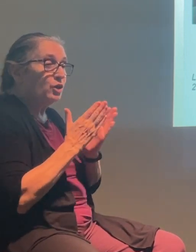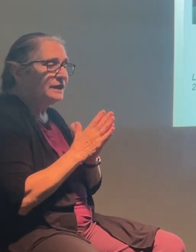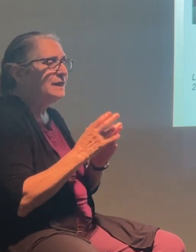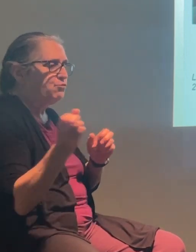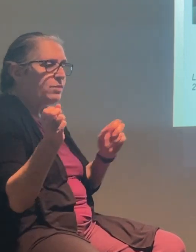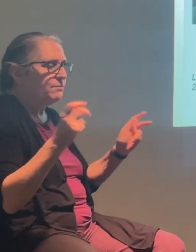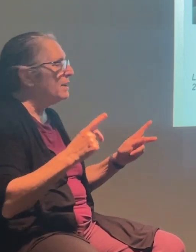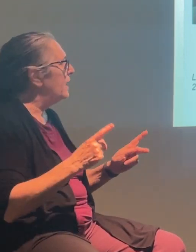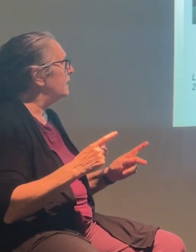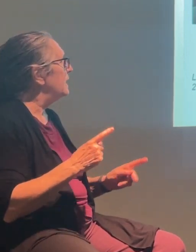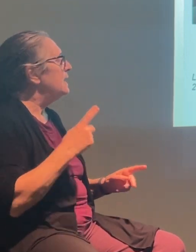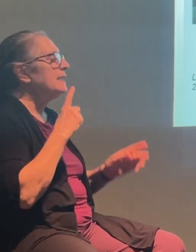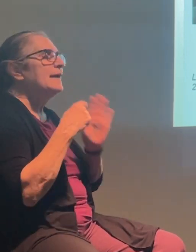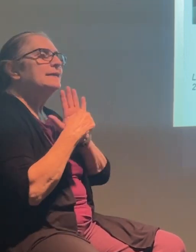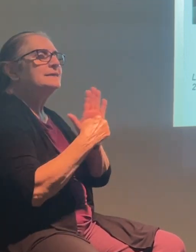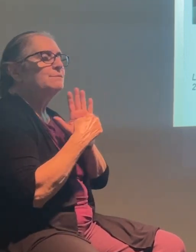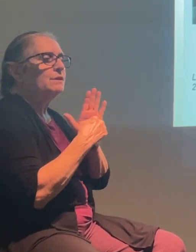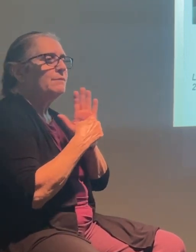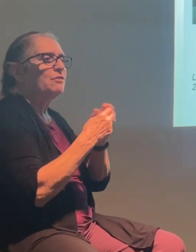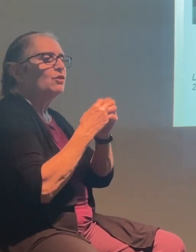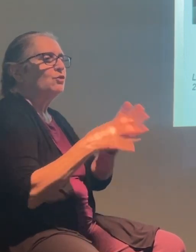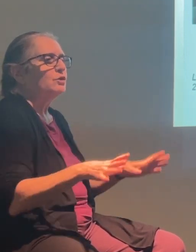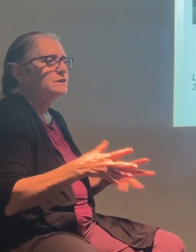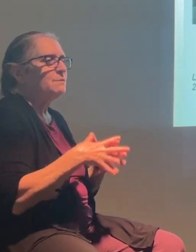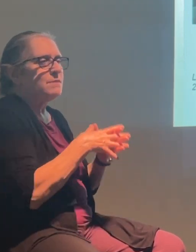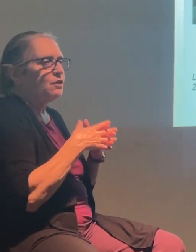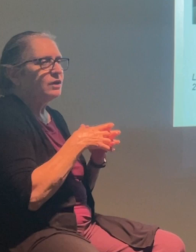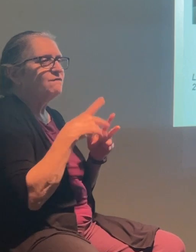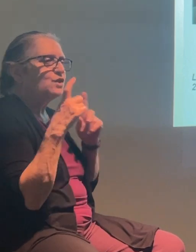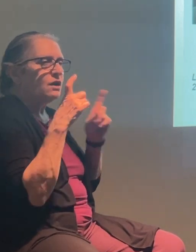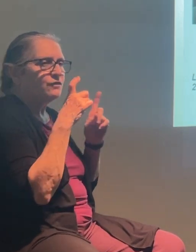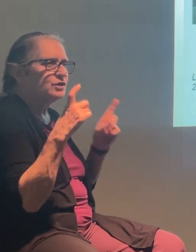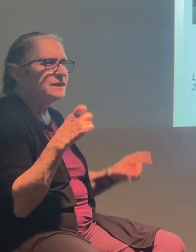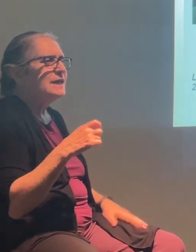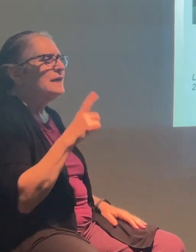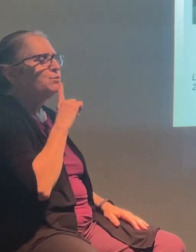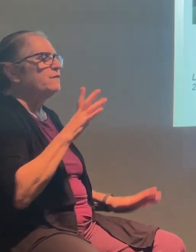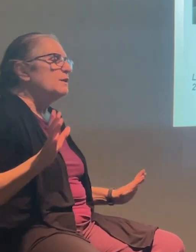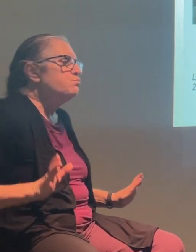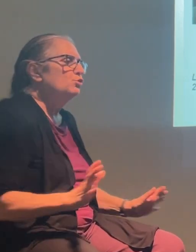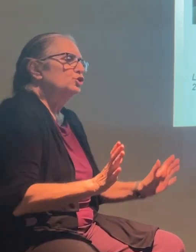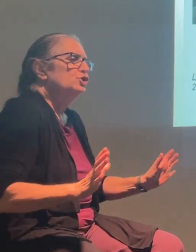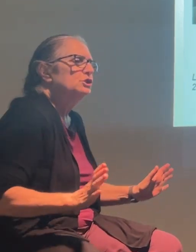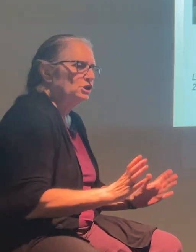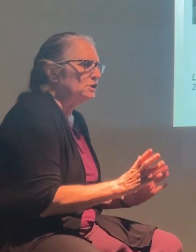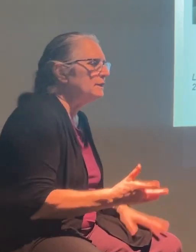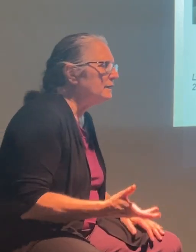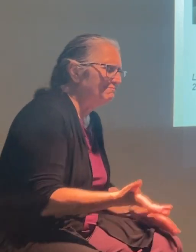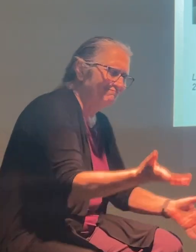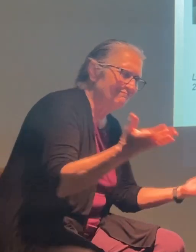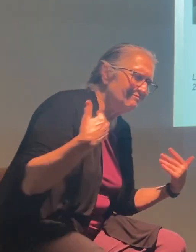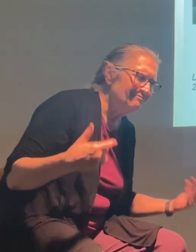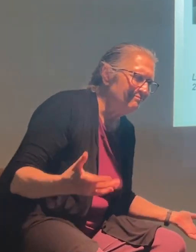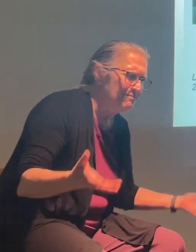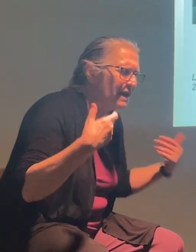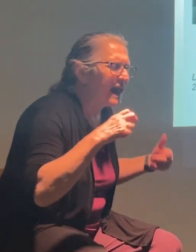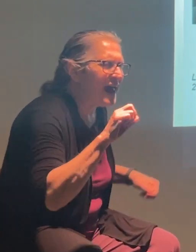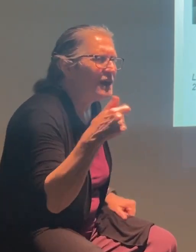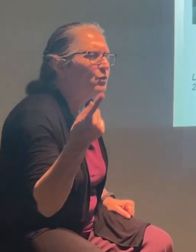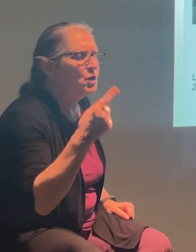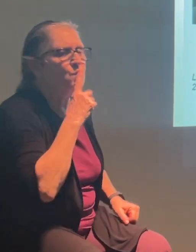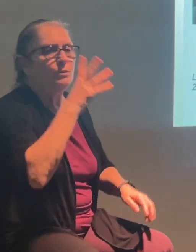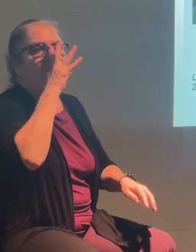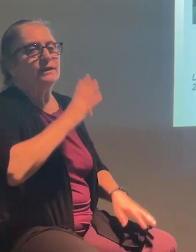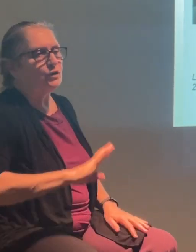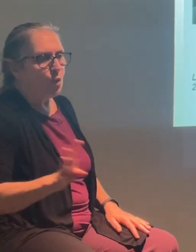about lost American photographers from the 19th century. He was very pushing. He said, bring back anyone who was ignored,